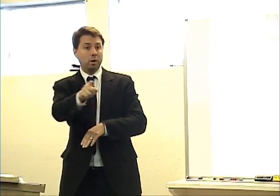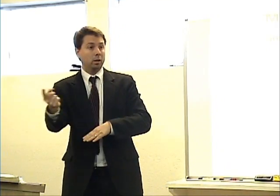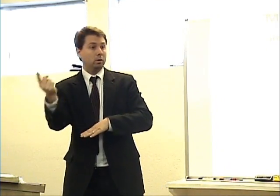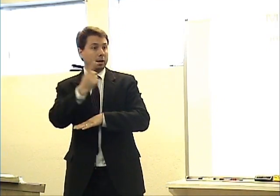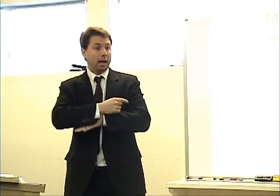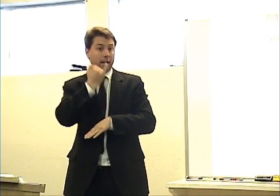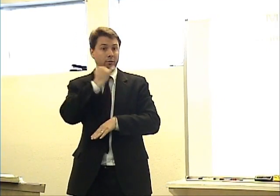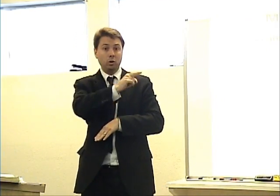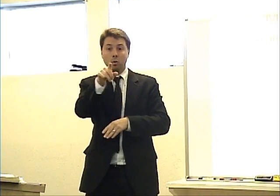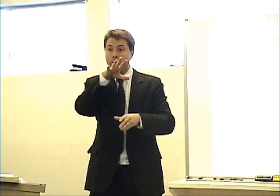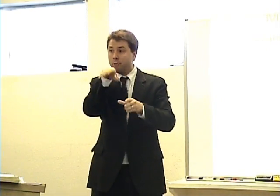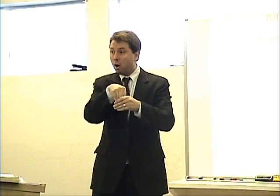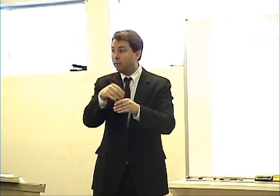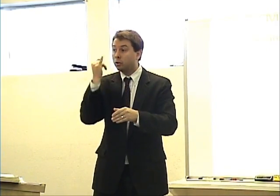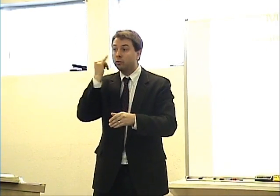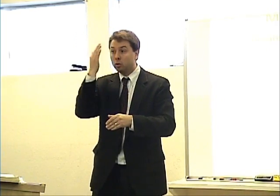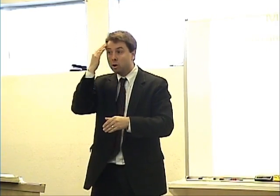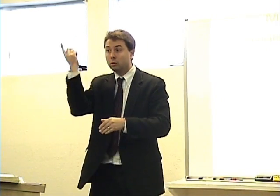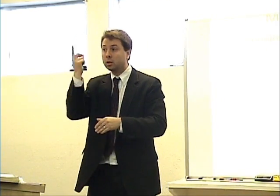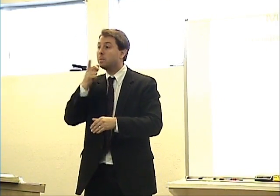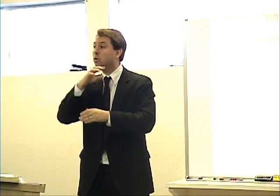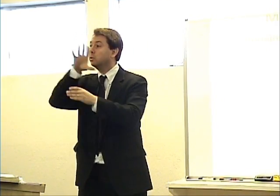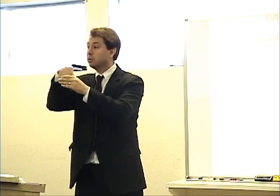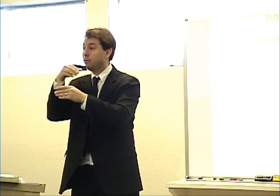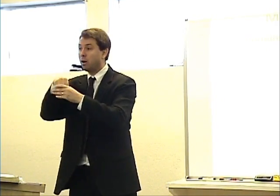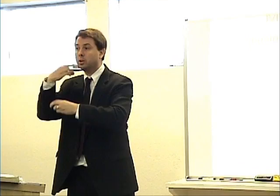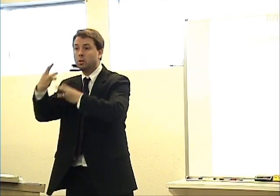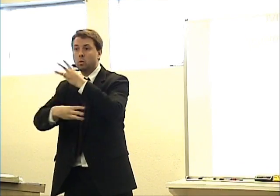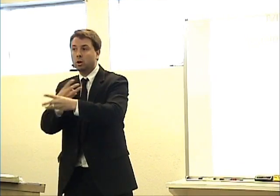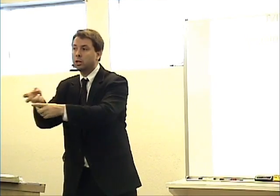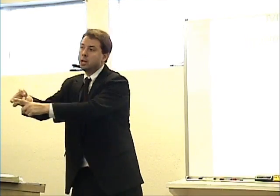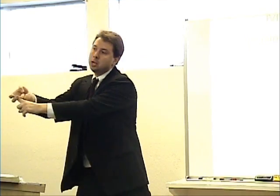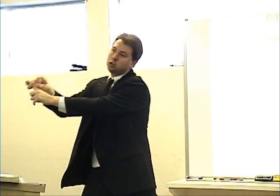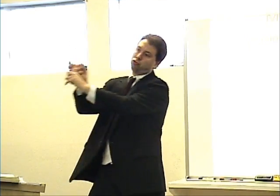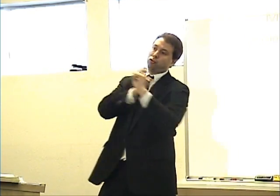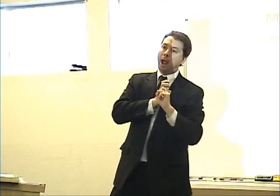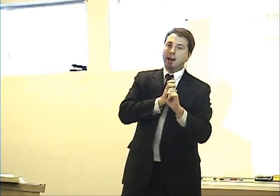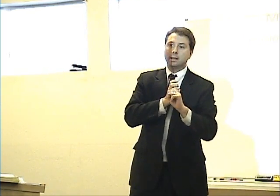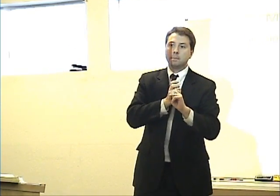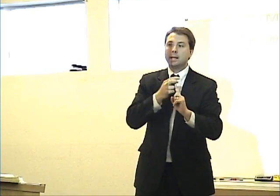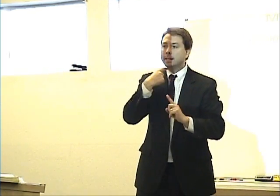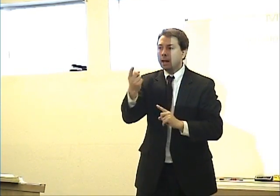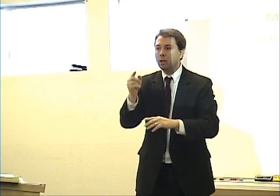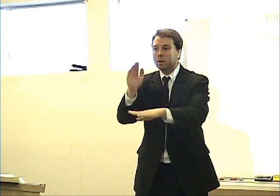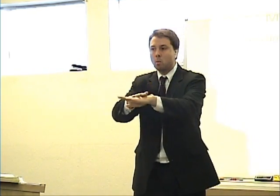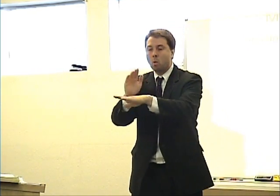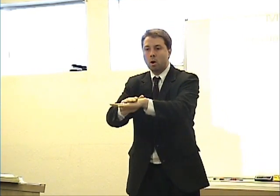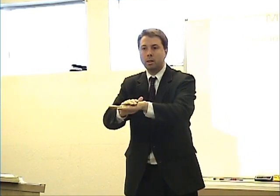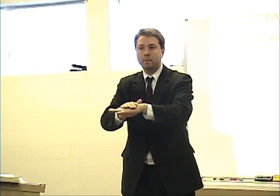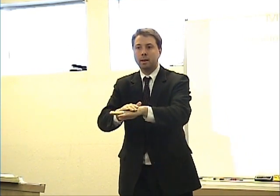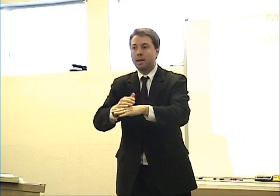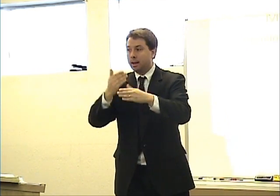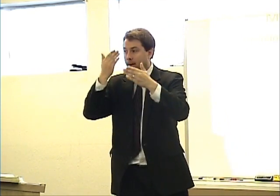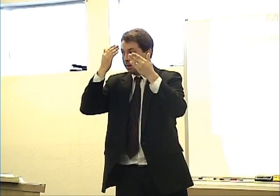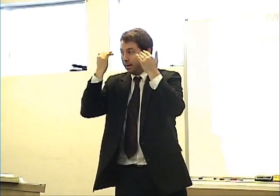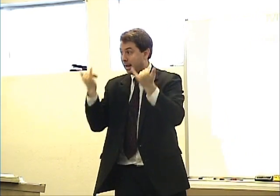things, okay? Mama, I'm warning you today, if you are involved or if you know someone who is involved in the world, drag them, tell them, warn them.